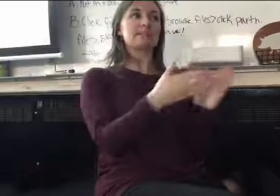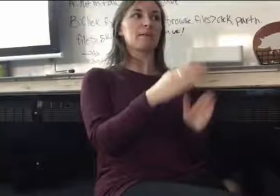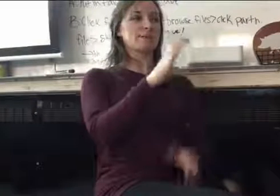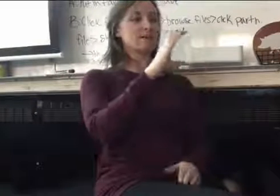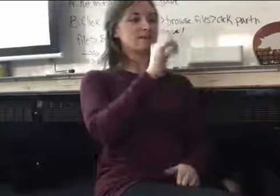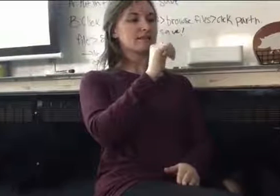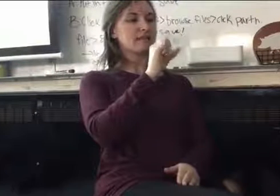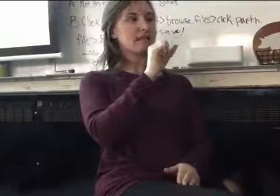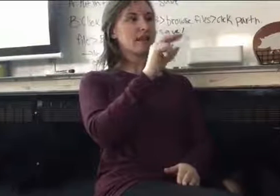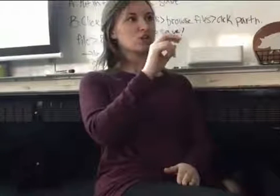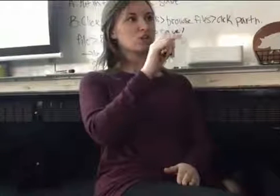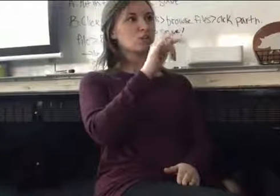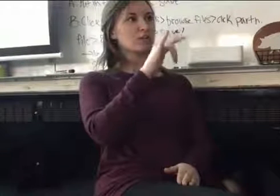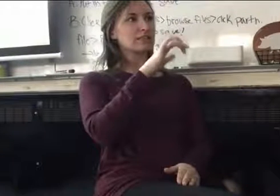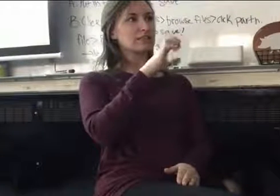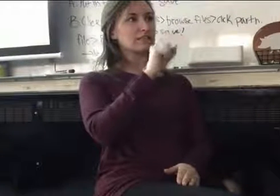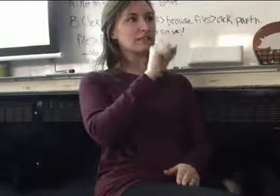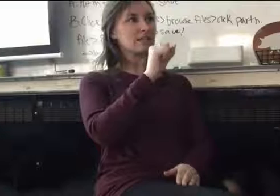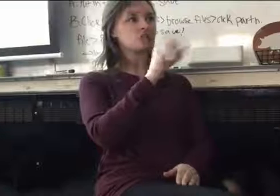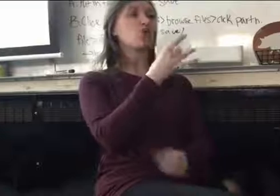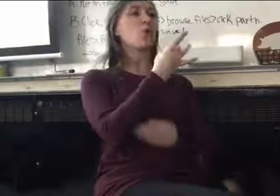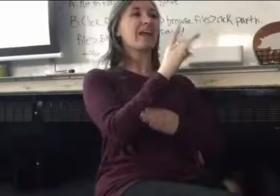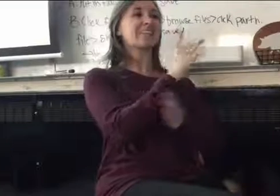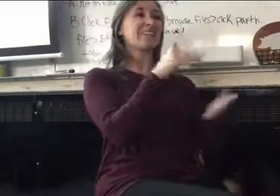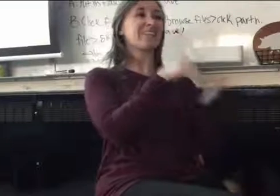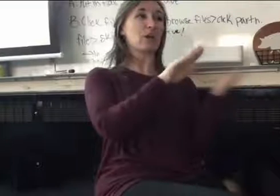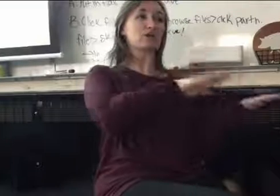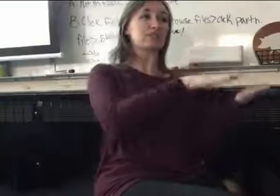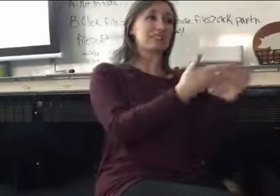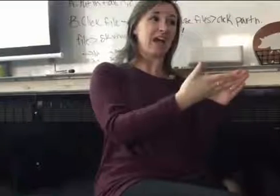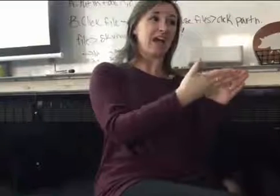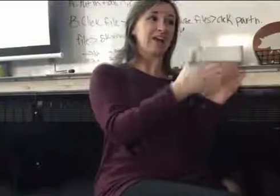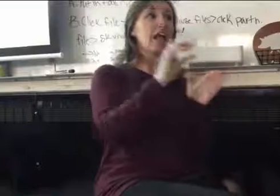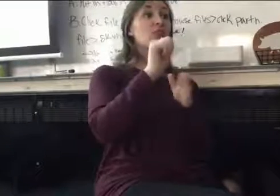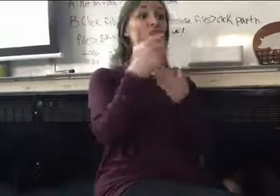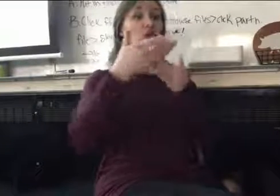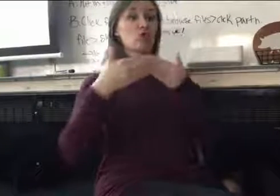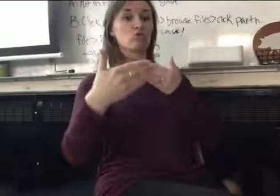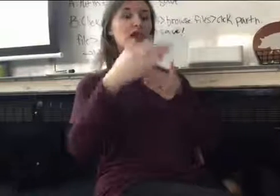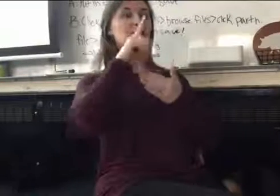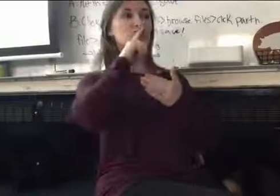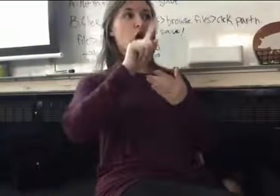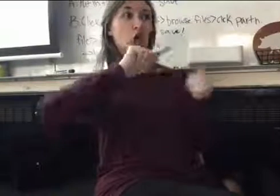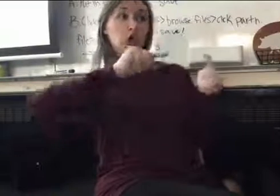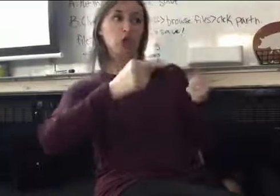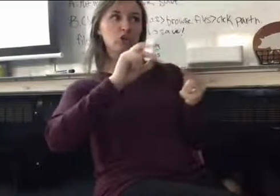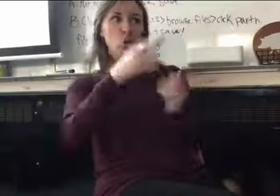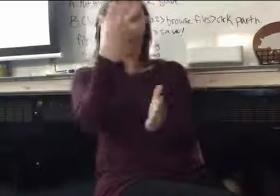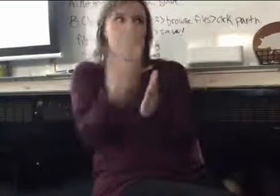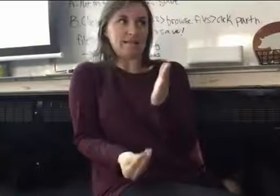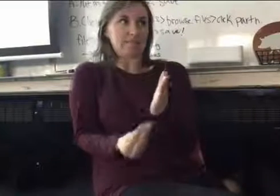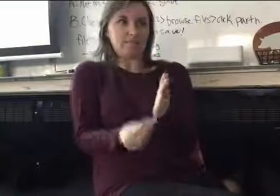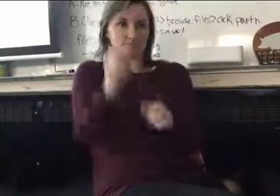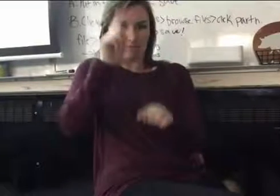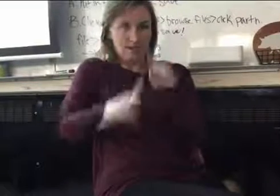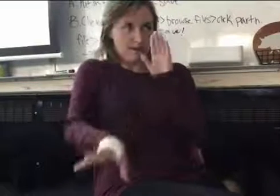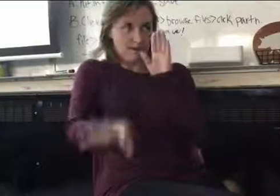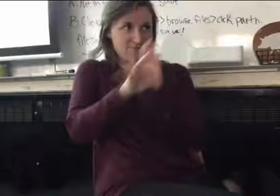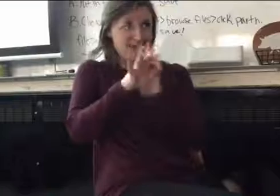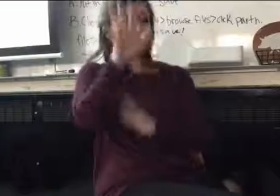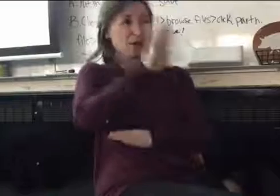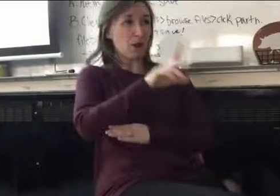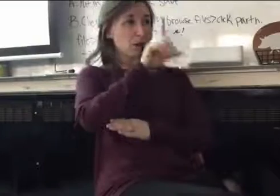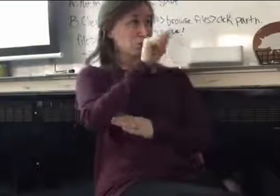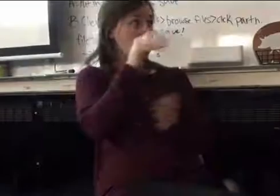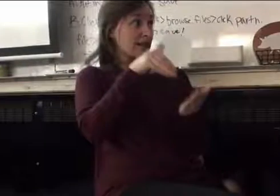About 18,000 died. The rest are going to be wounded or missing during this battle. About 20,000 people were never found from